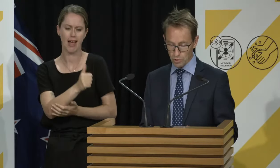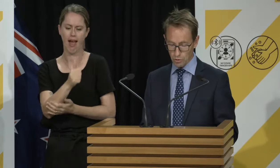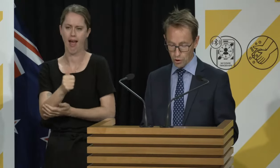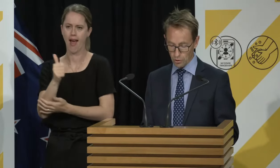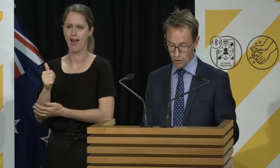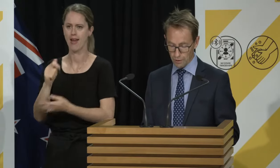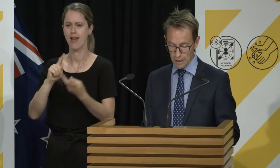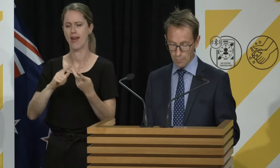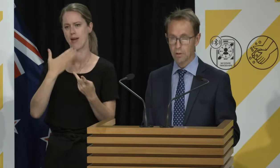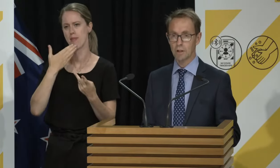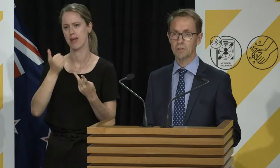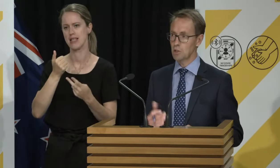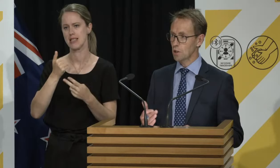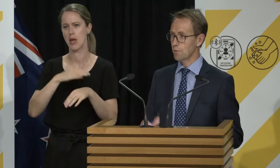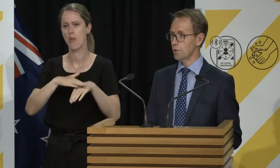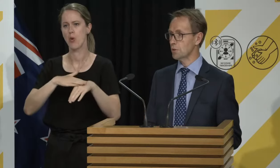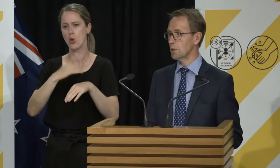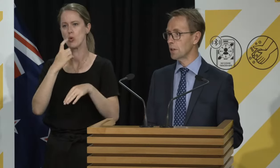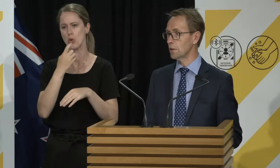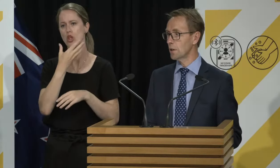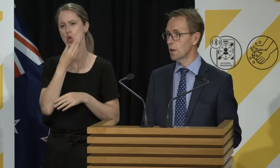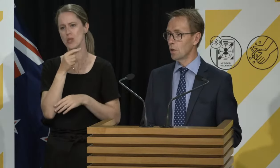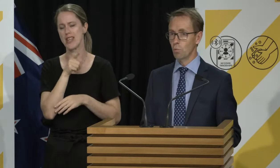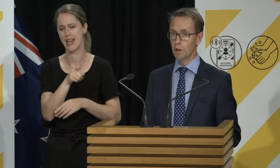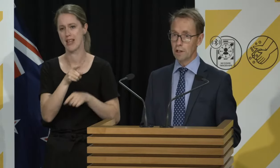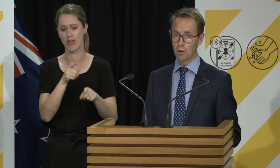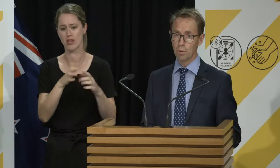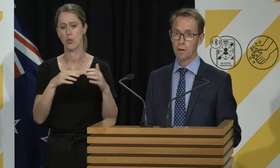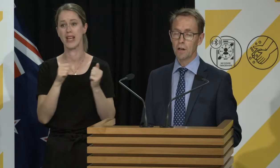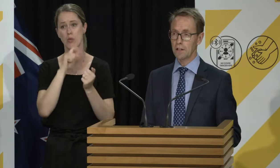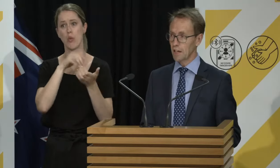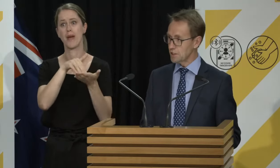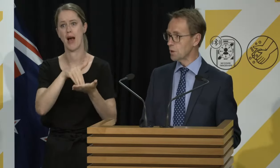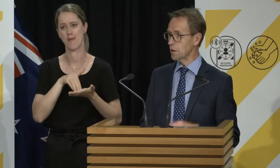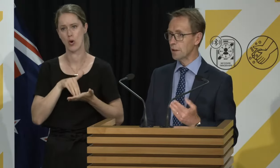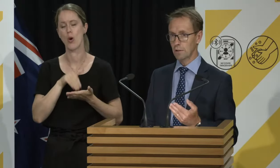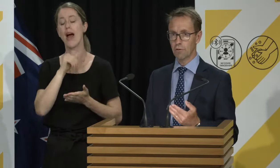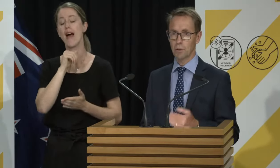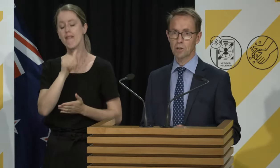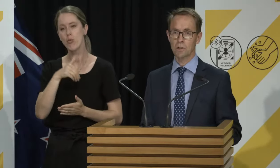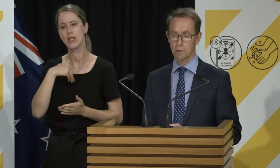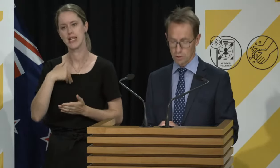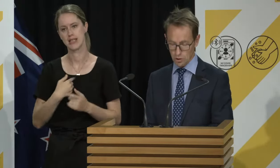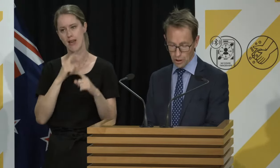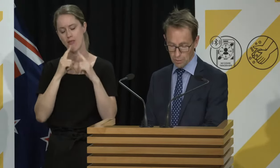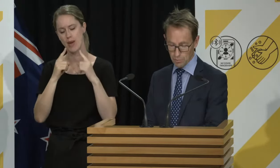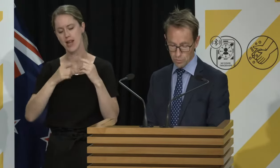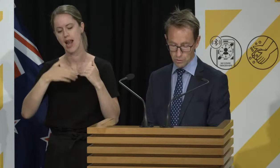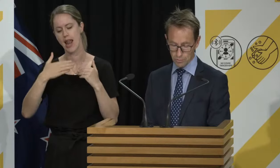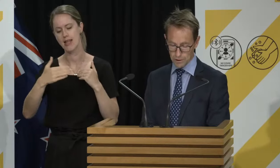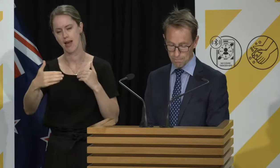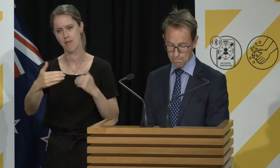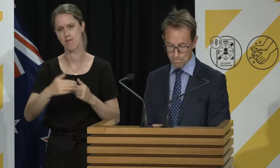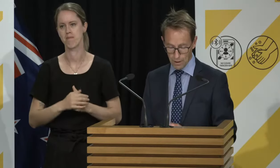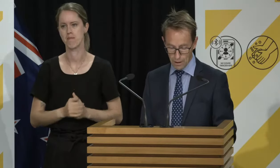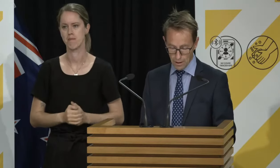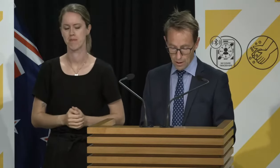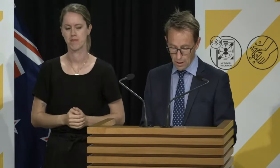turn Bluetooth on the app. A special effort this weekend will really help in case we need that information to track people's